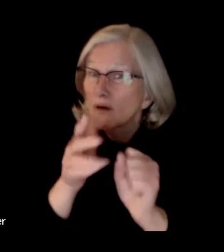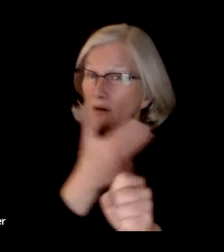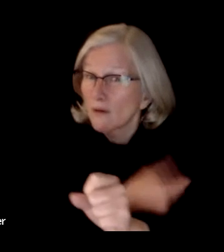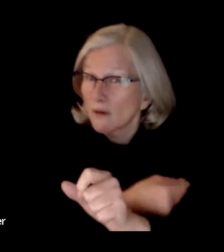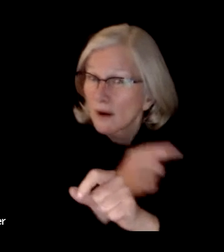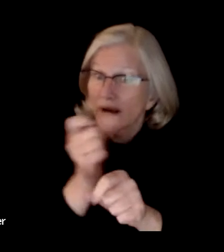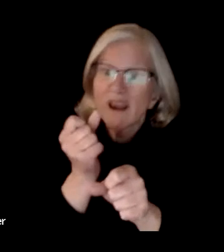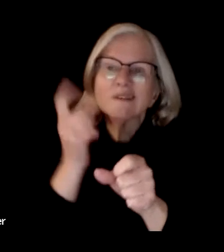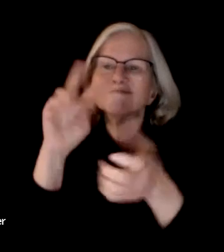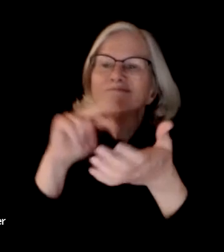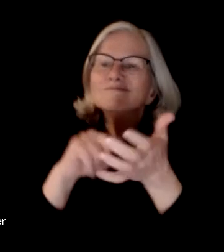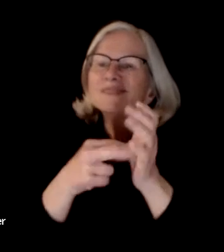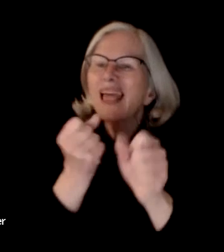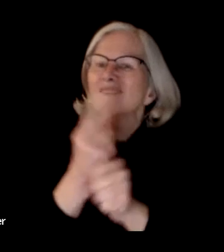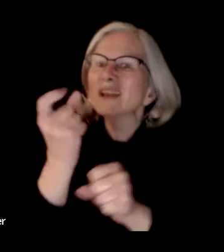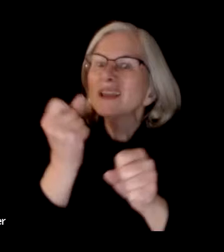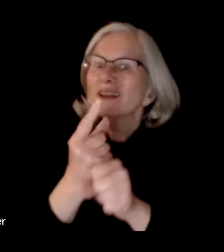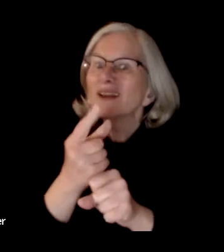basis?